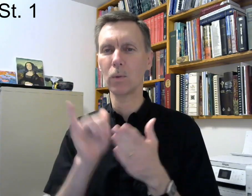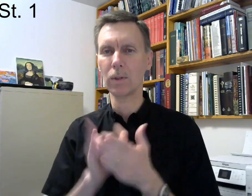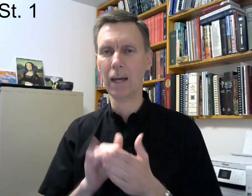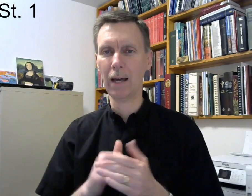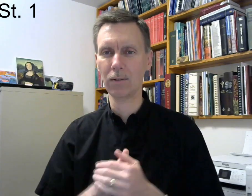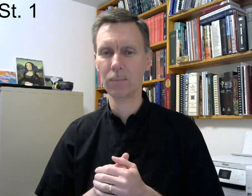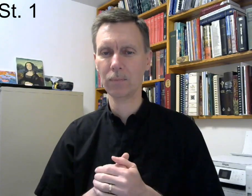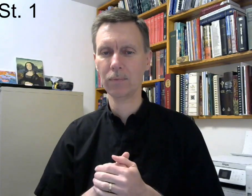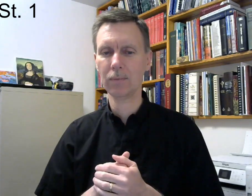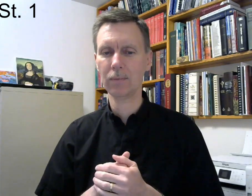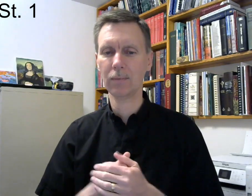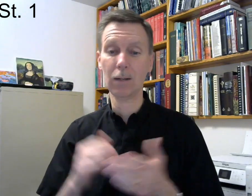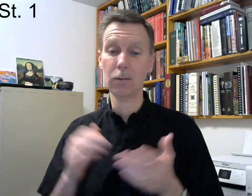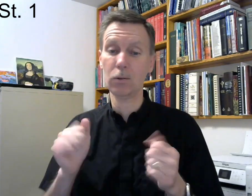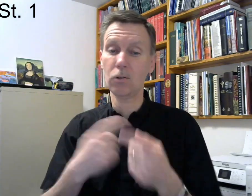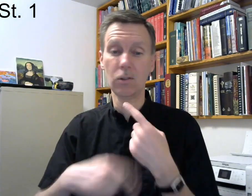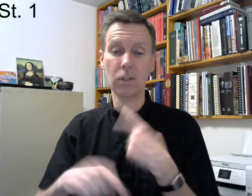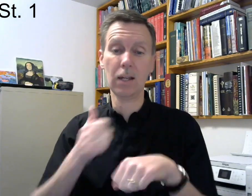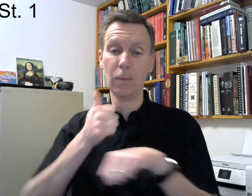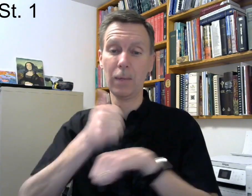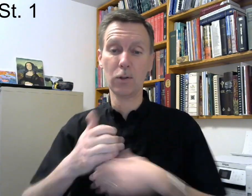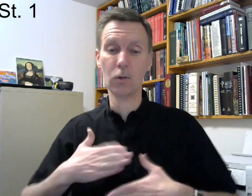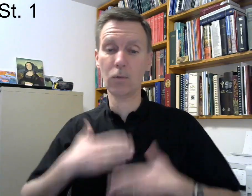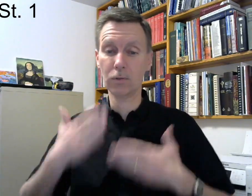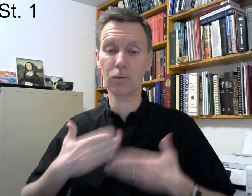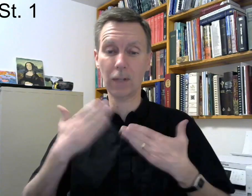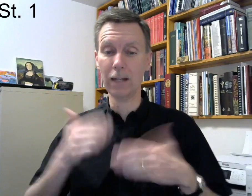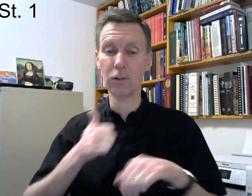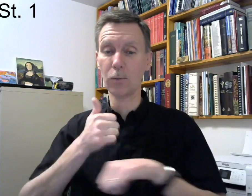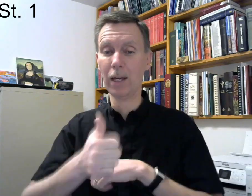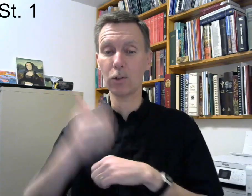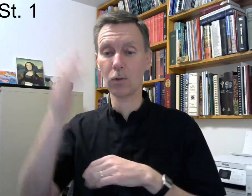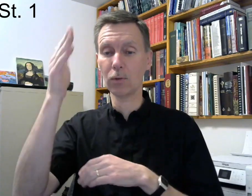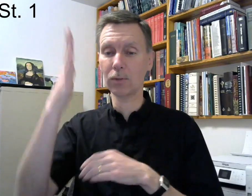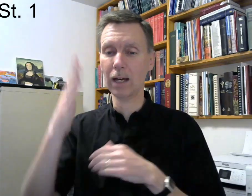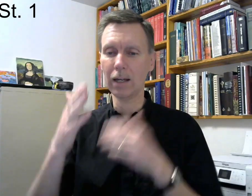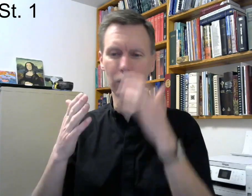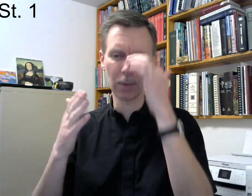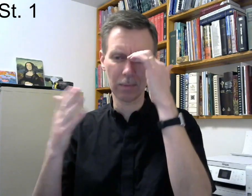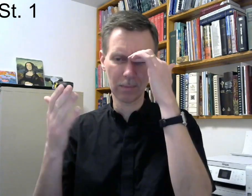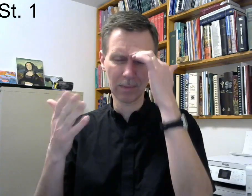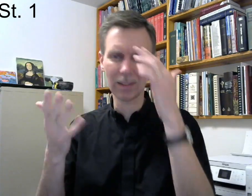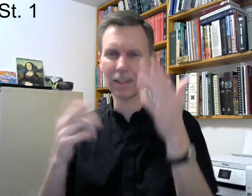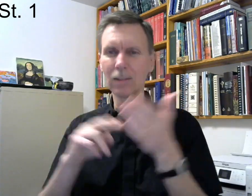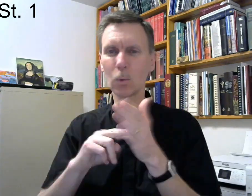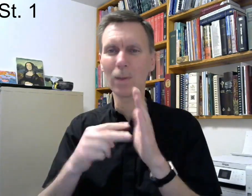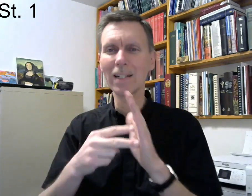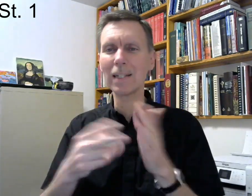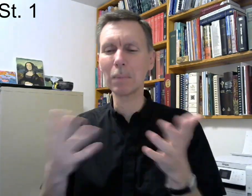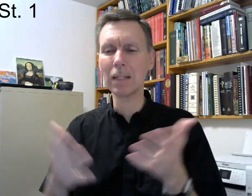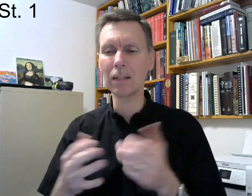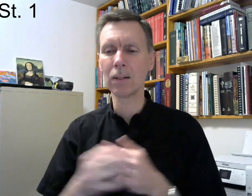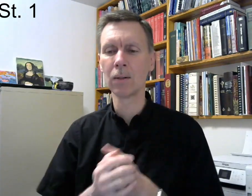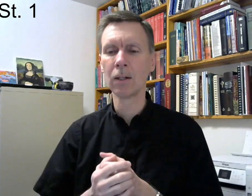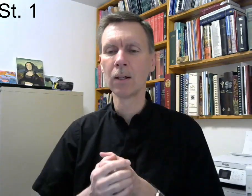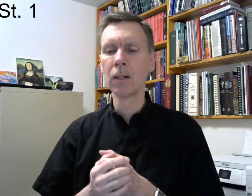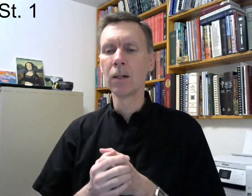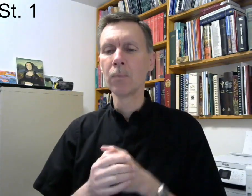that? You could just sign the Passover of gladness, Passover of God, but what does it mean? Well,